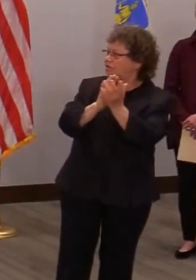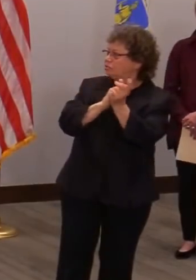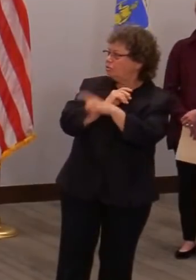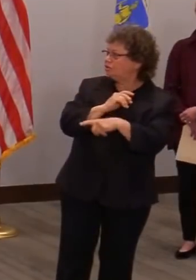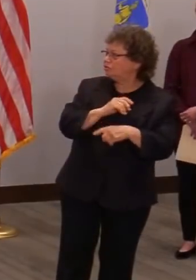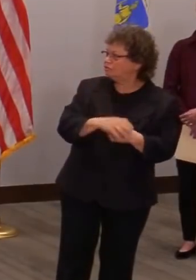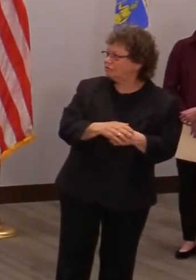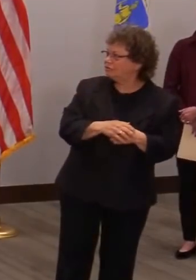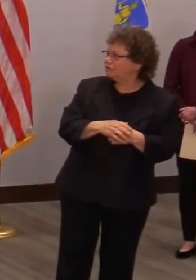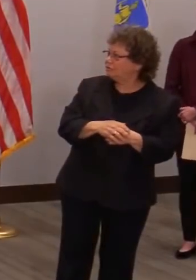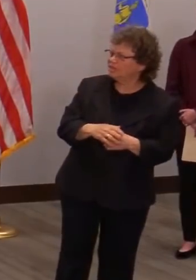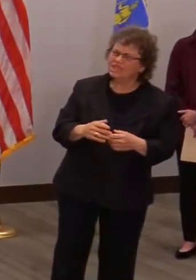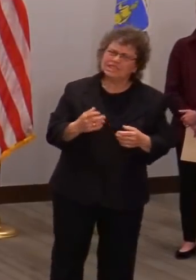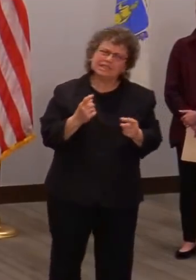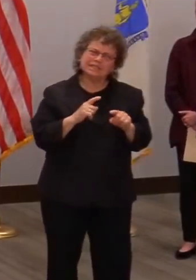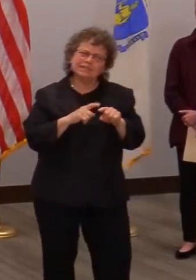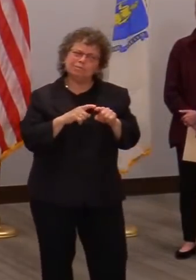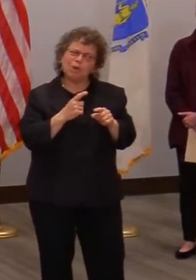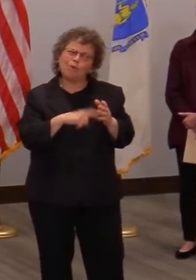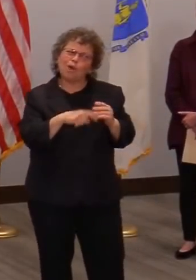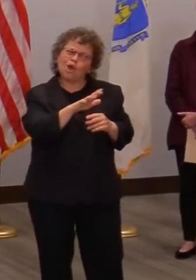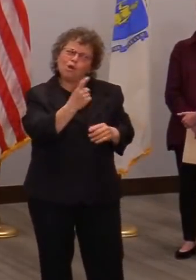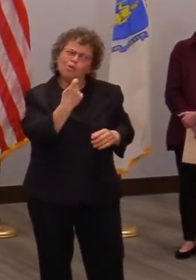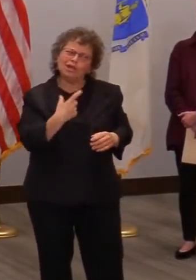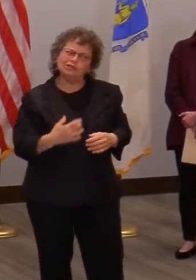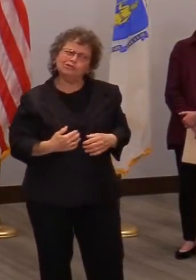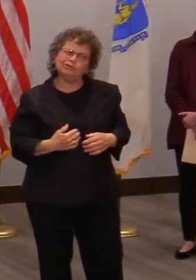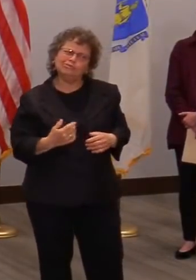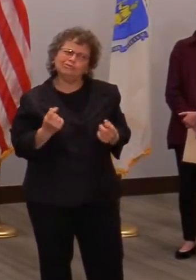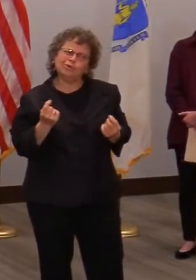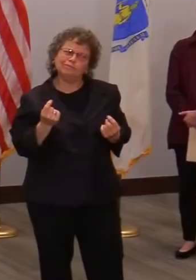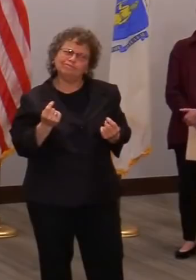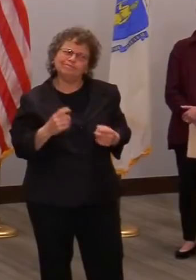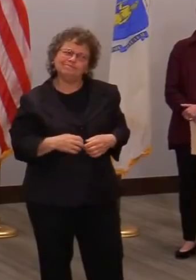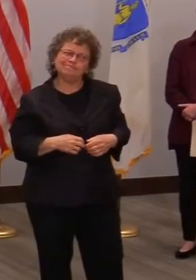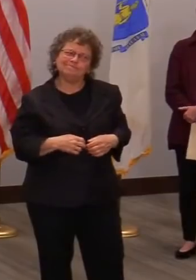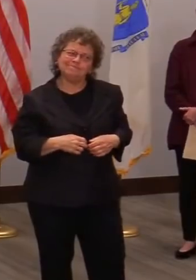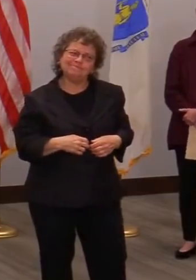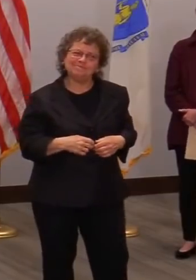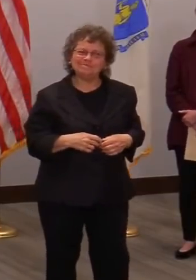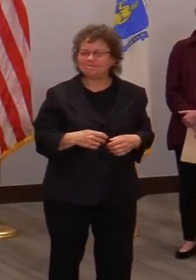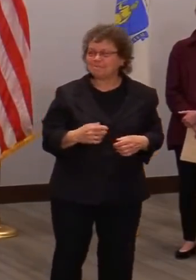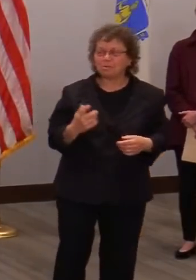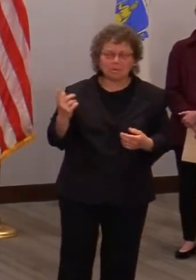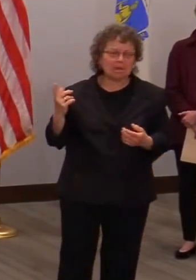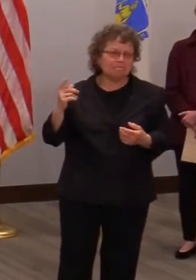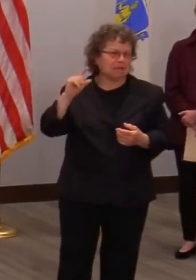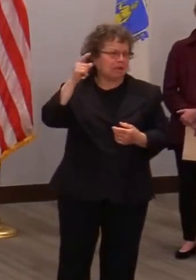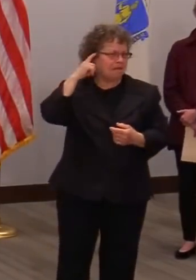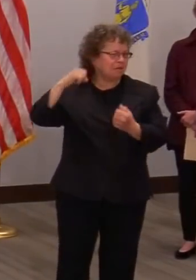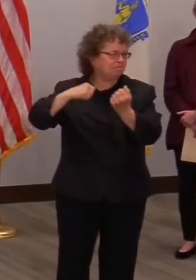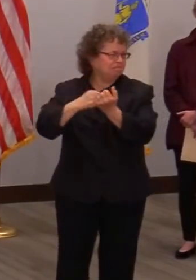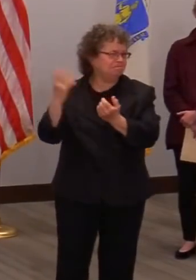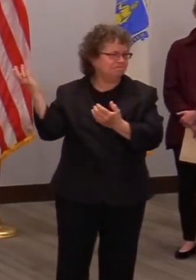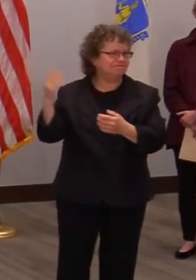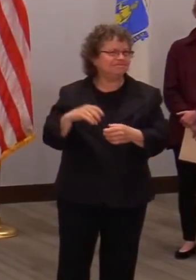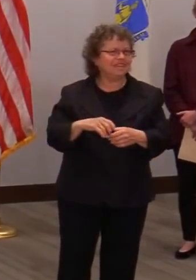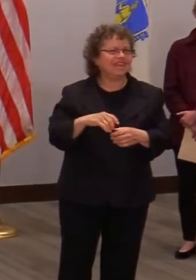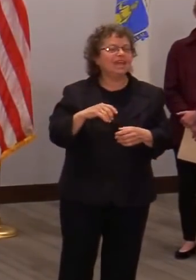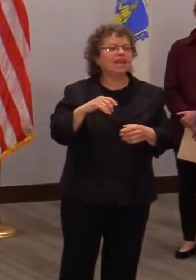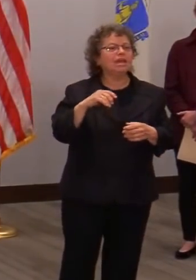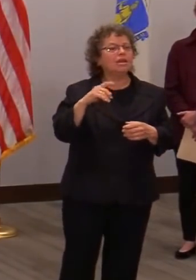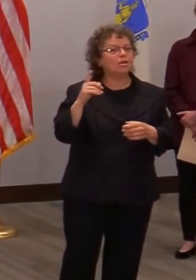sir. Since I we guess have, it depends on what the question is. Well, I mean, you've got the governor here right with you. Would you like to see